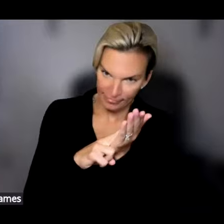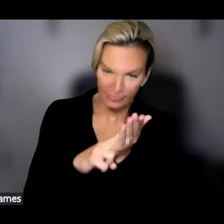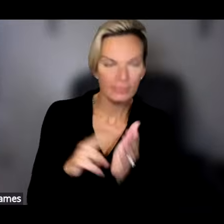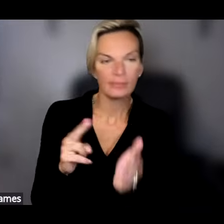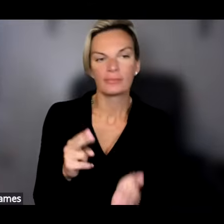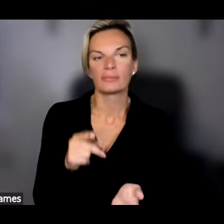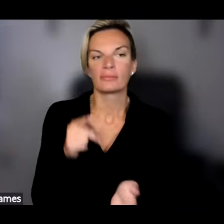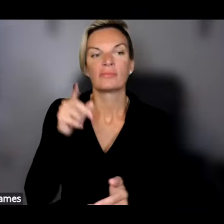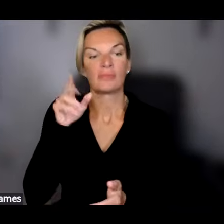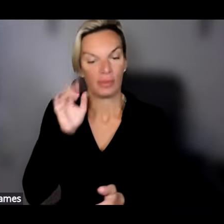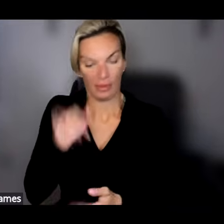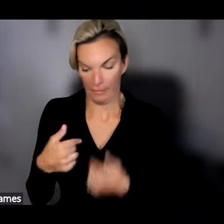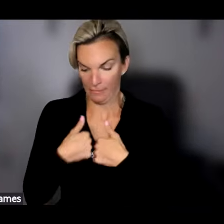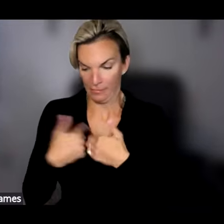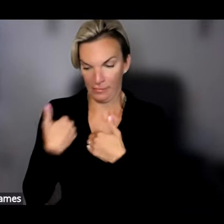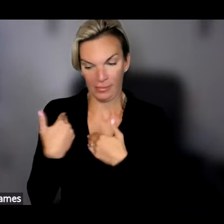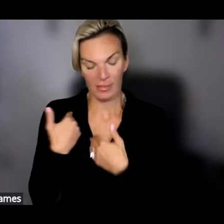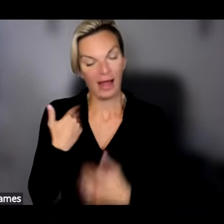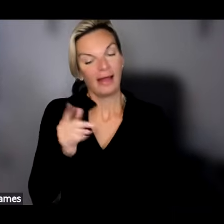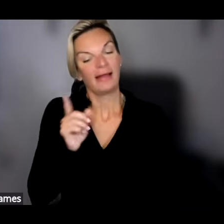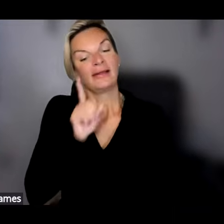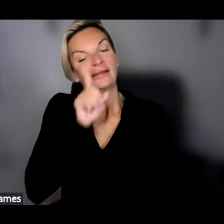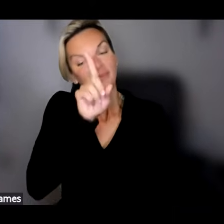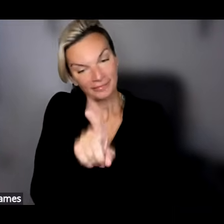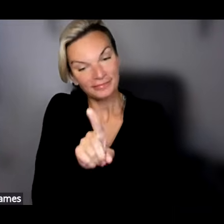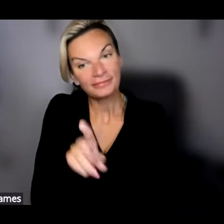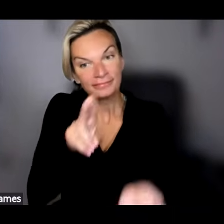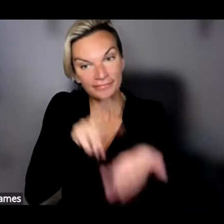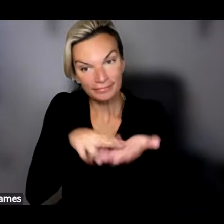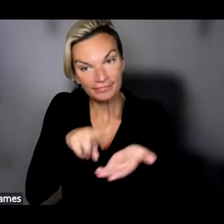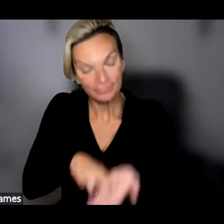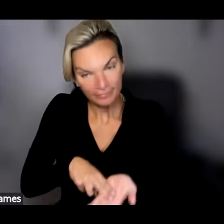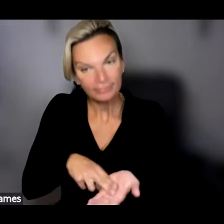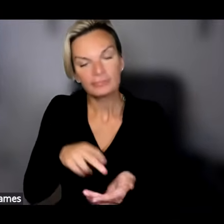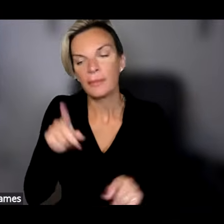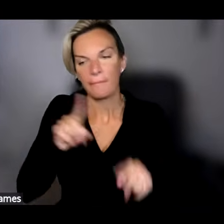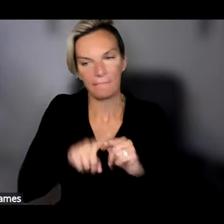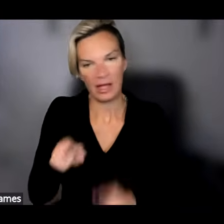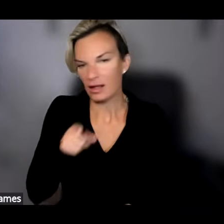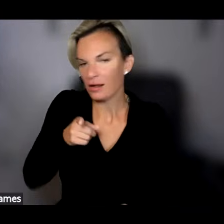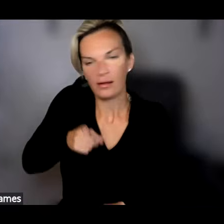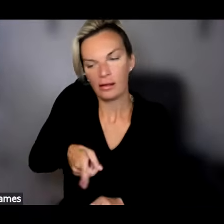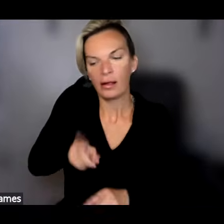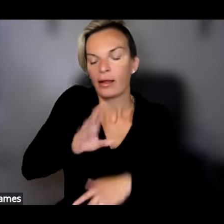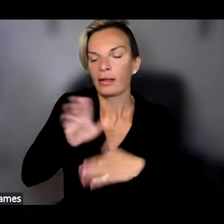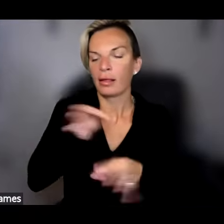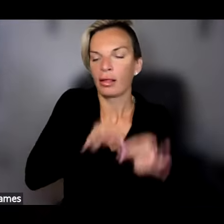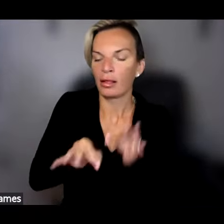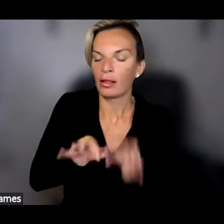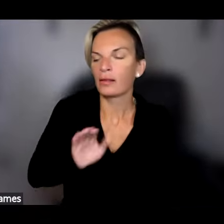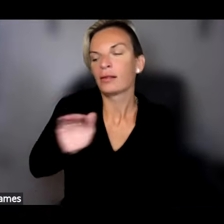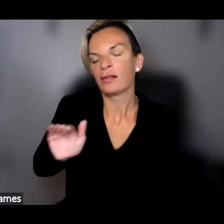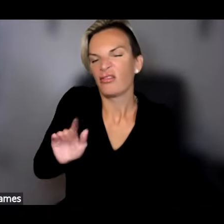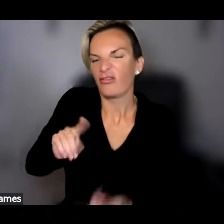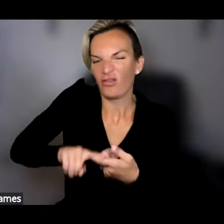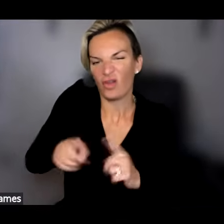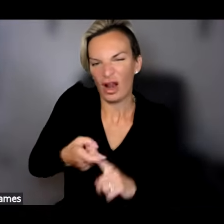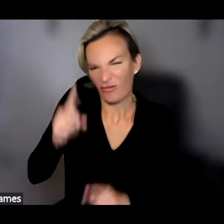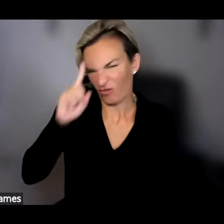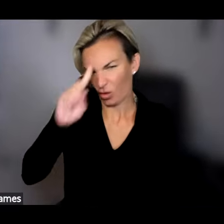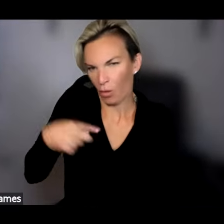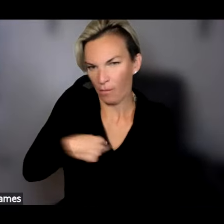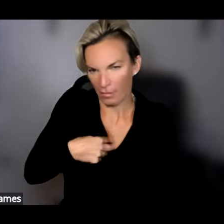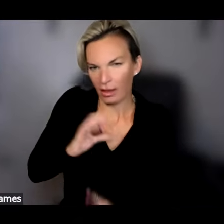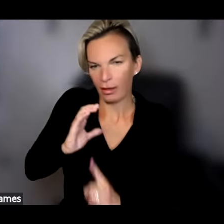2 people to sign. Her friend did, and her friend should have signed as circulator. Okay. So she didn't admit that she falsified a document